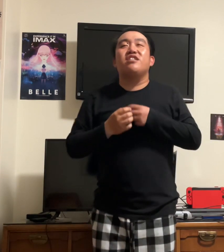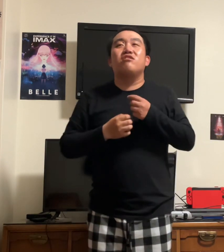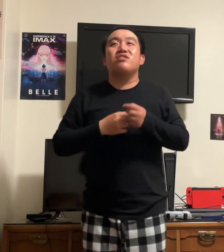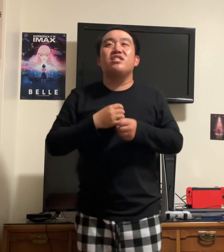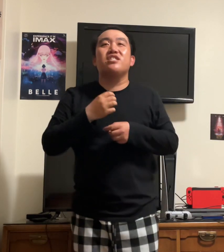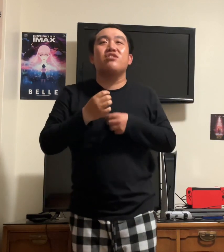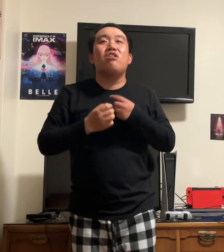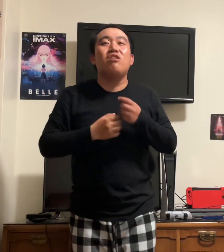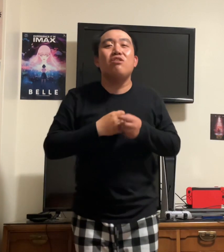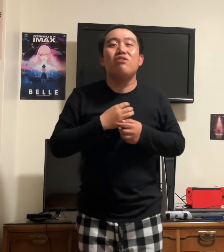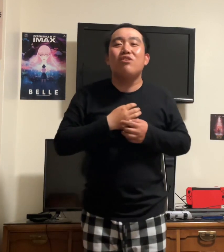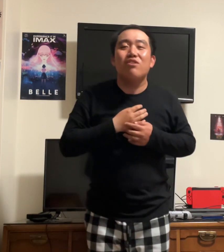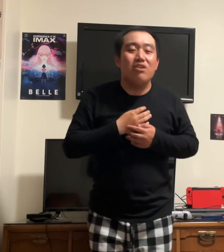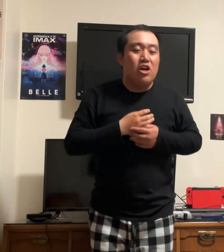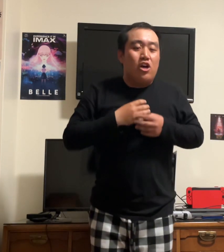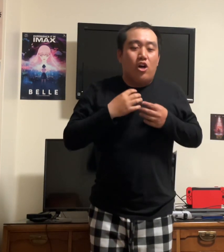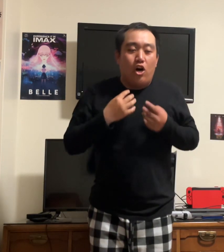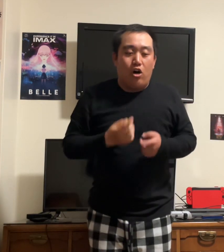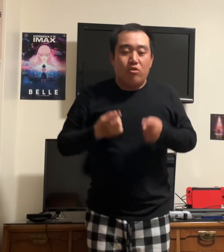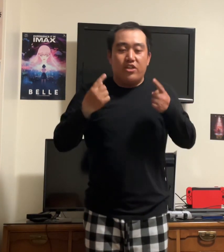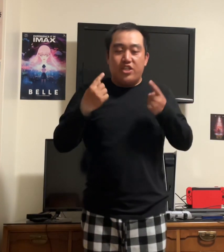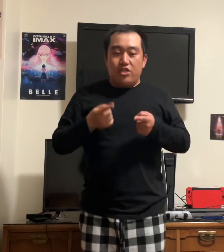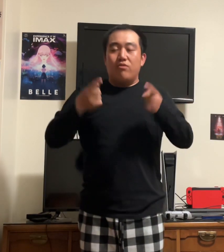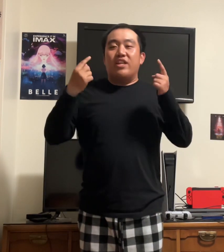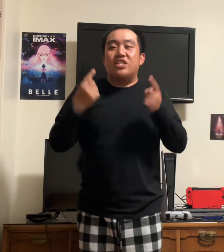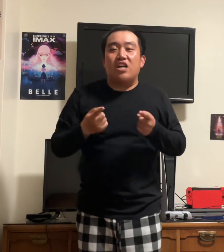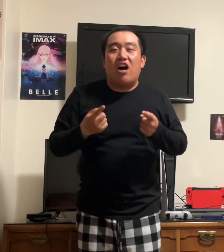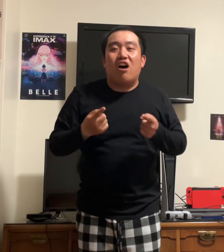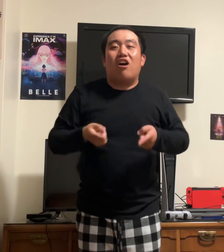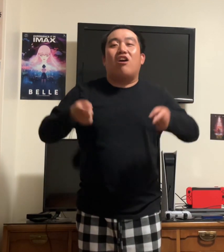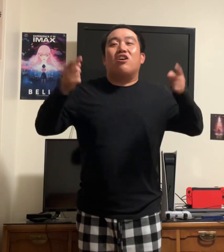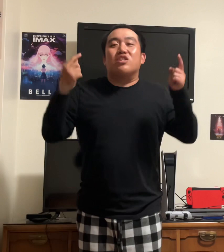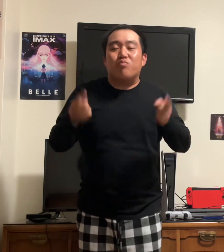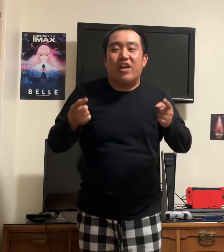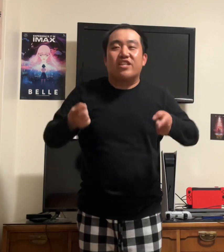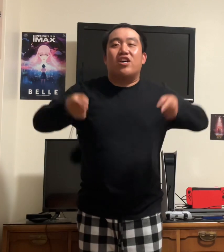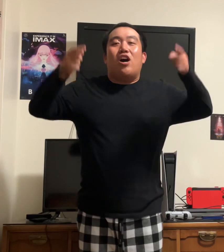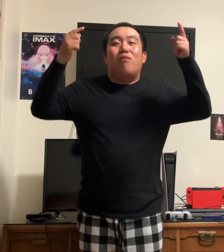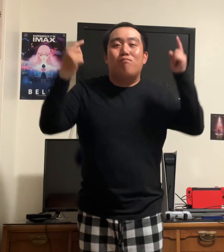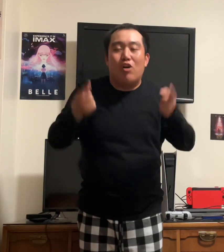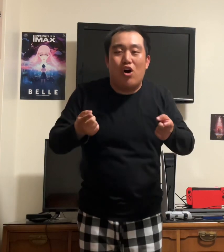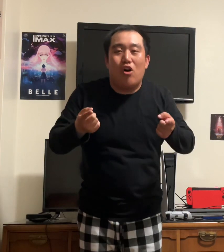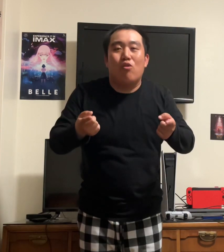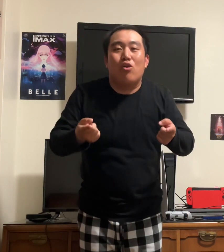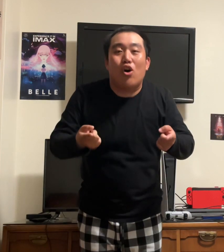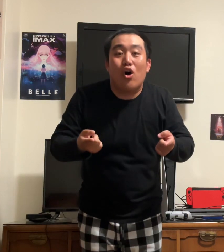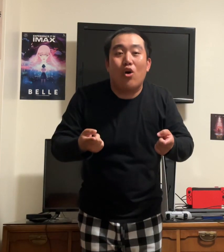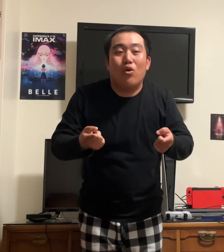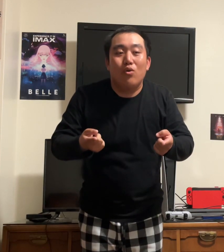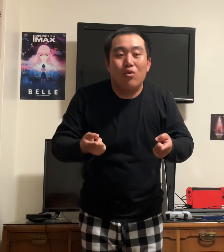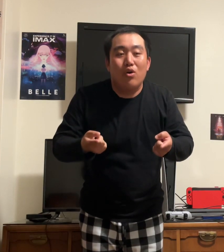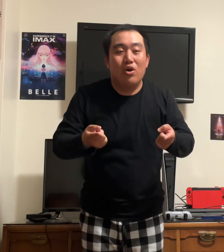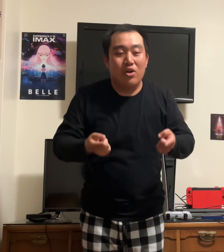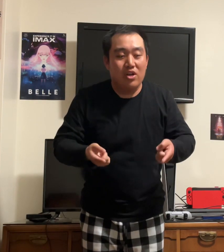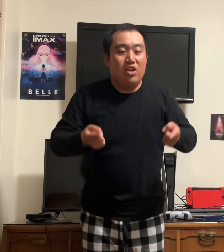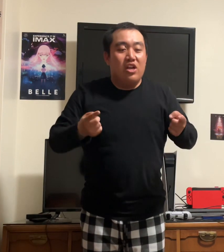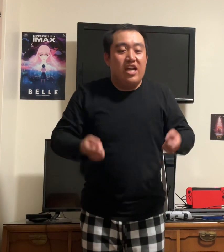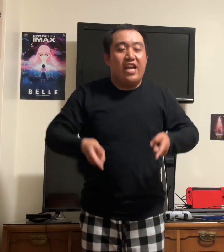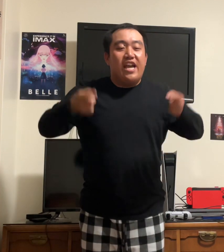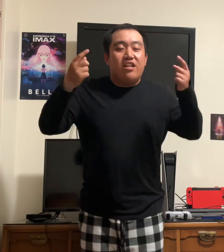glitters is gold. Only shooting stars break the mold. And